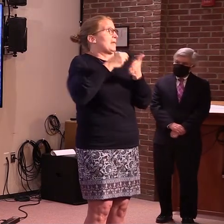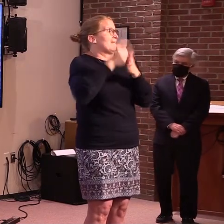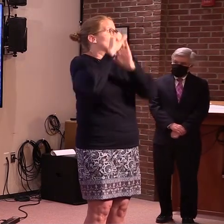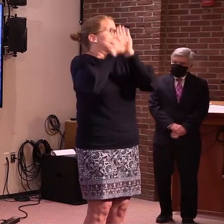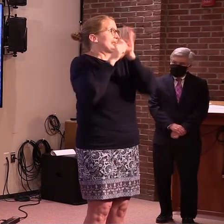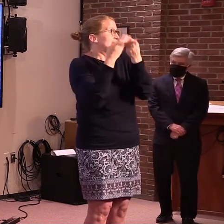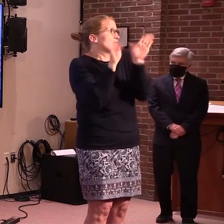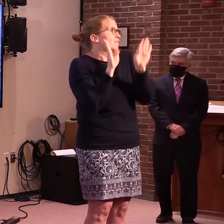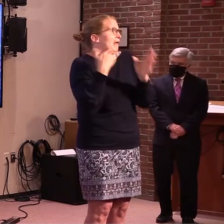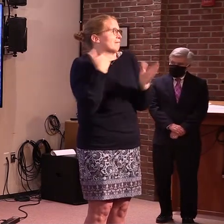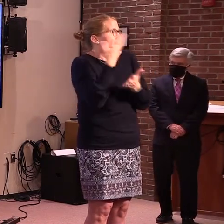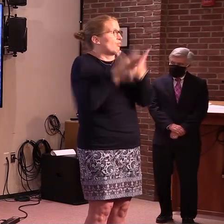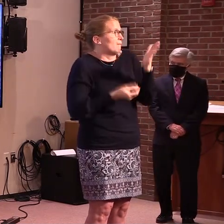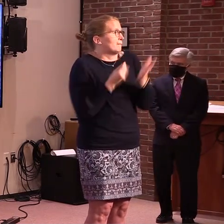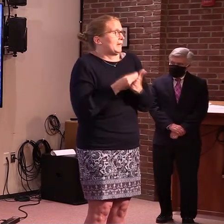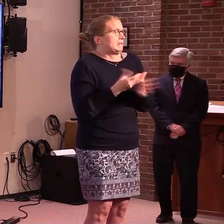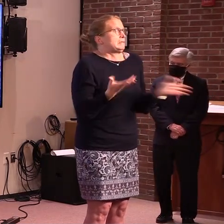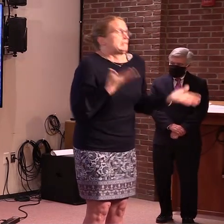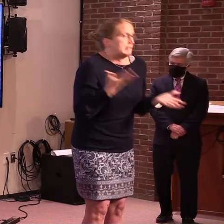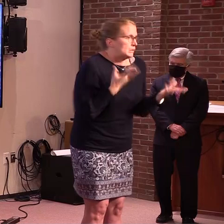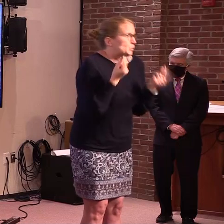Thank you.